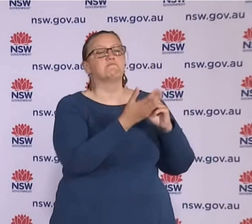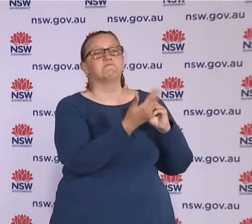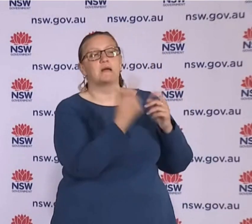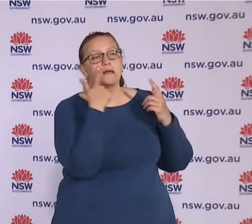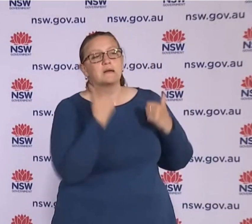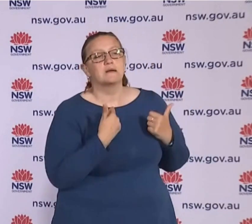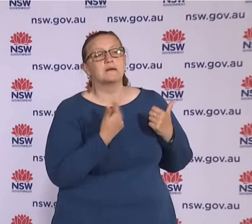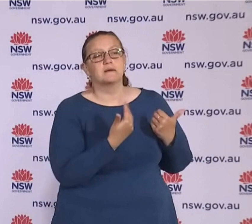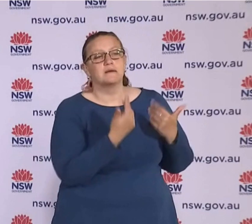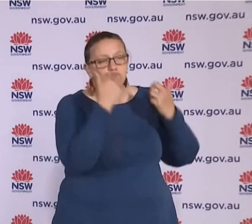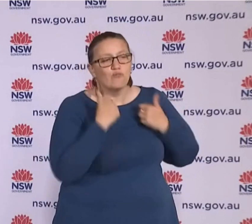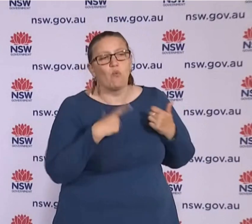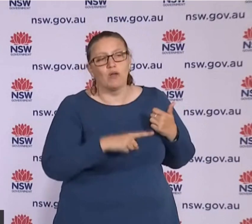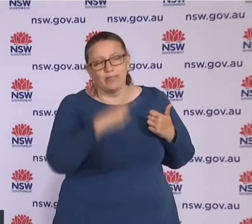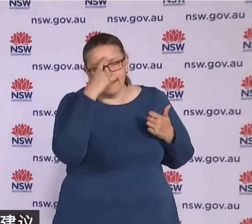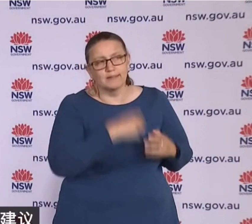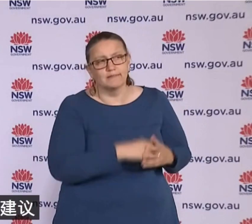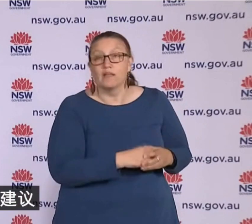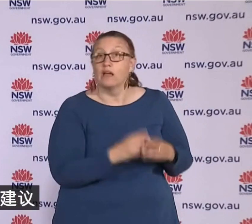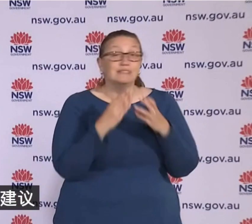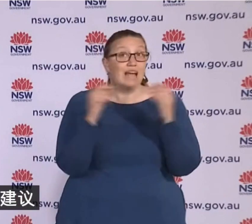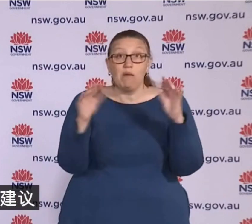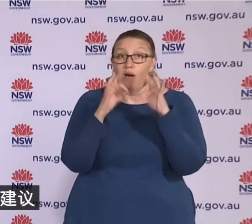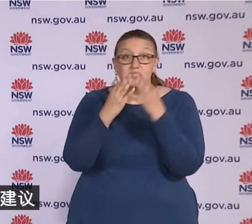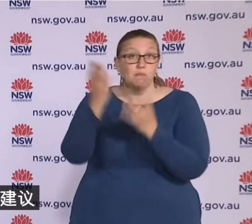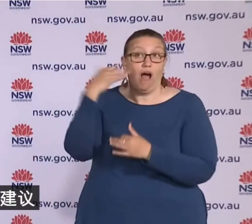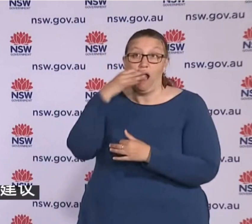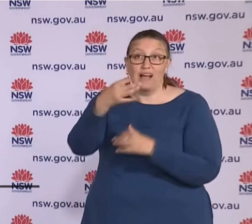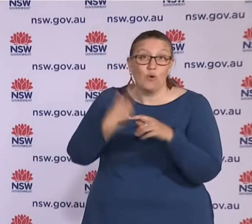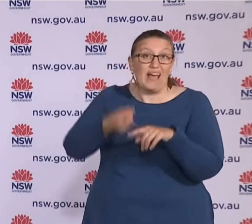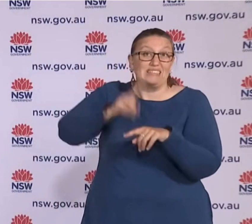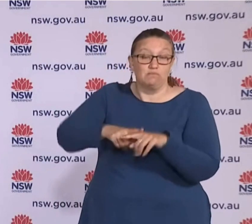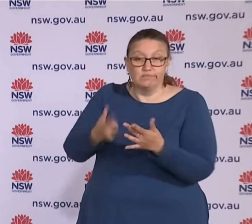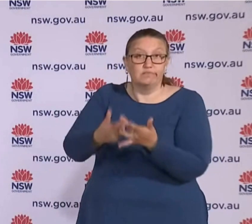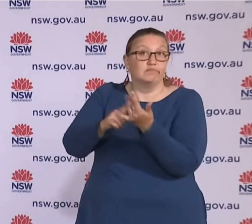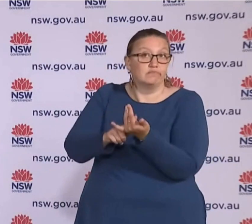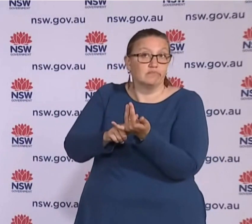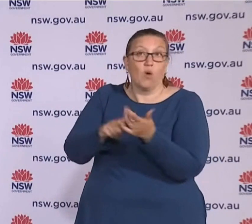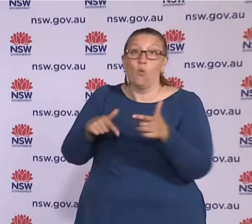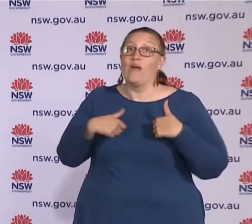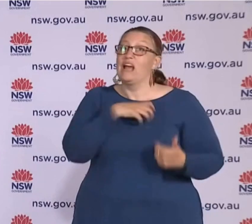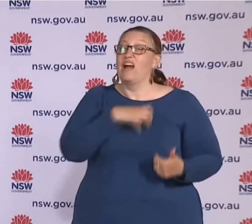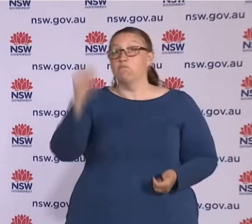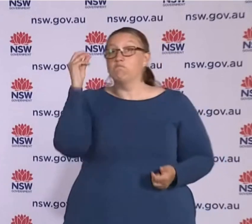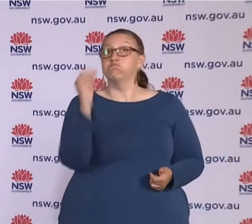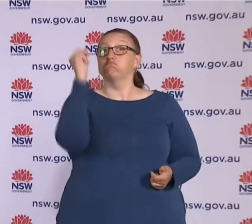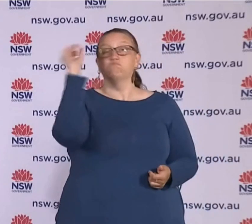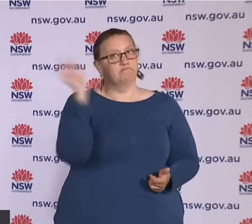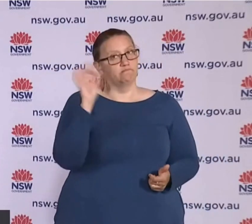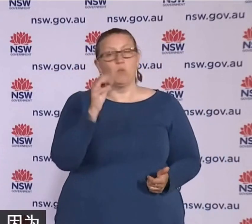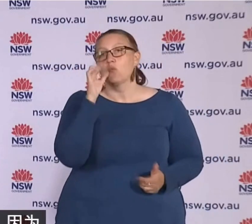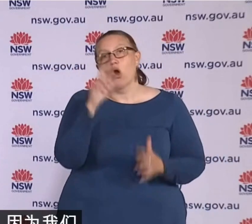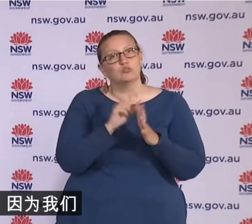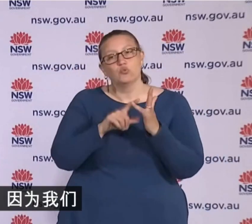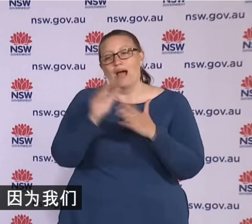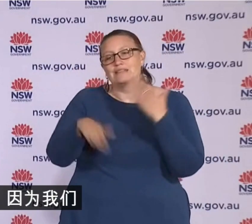have an exemption? The health experts give us that advice and then government makes decisions. We're not in the mood to do that ahead of us getting to the